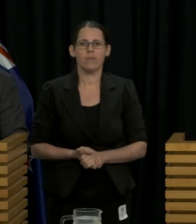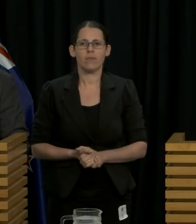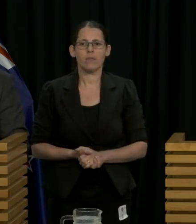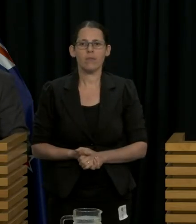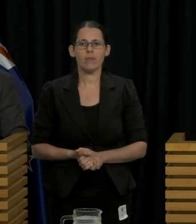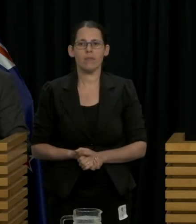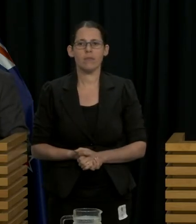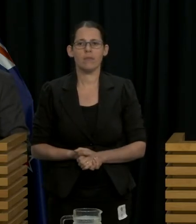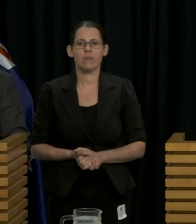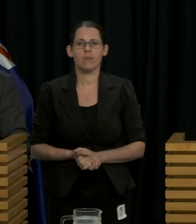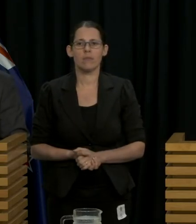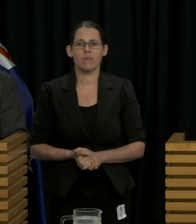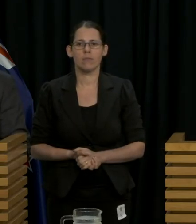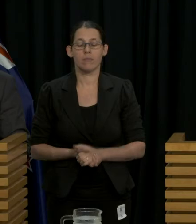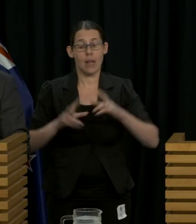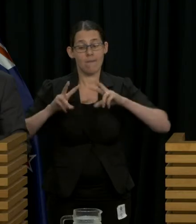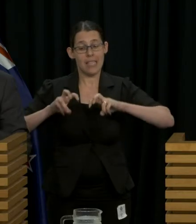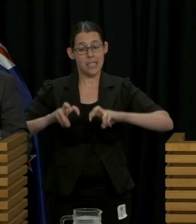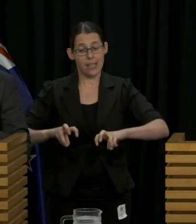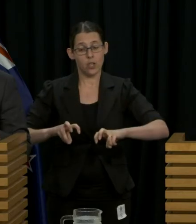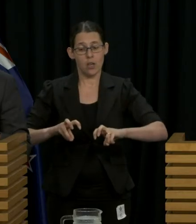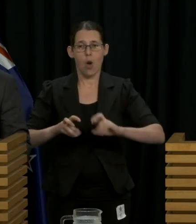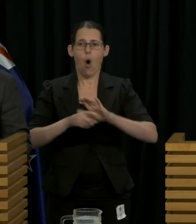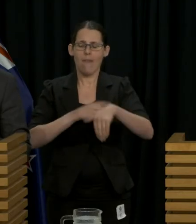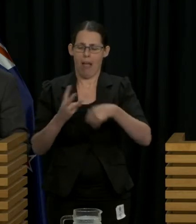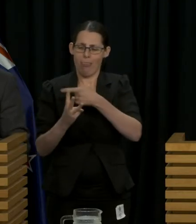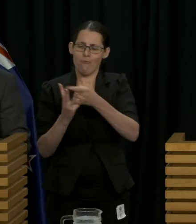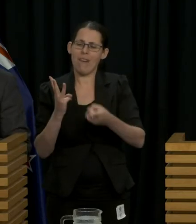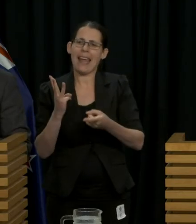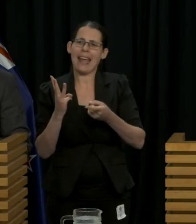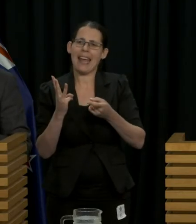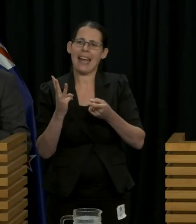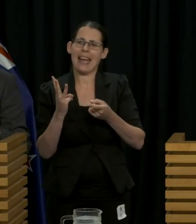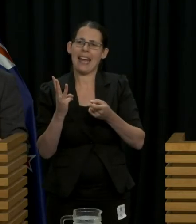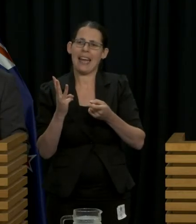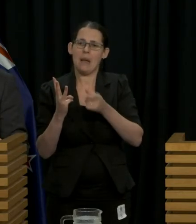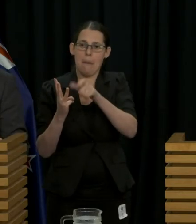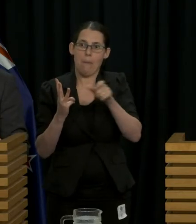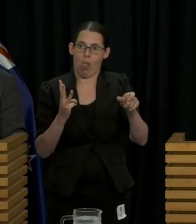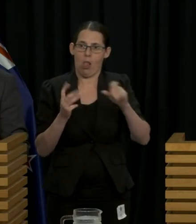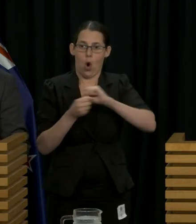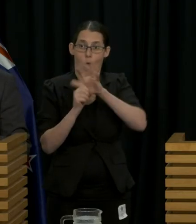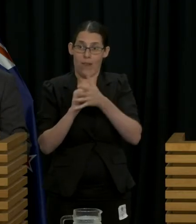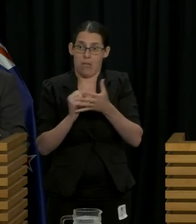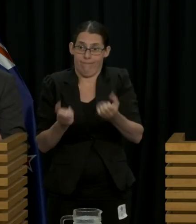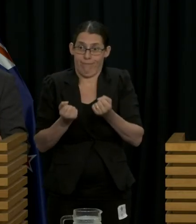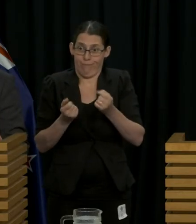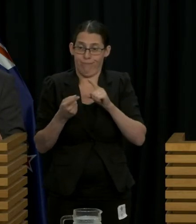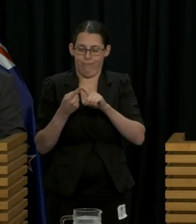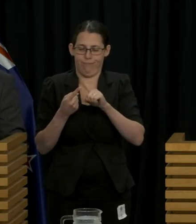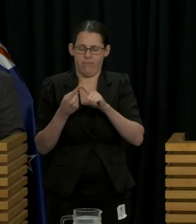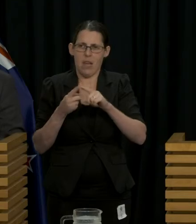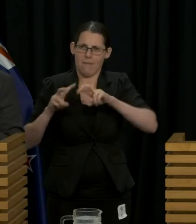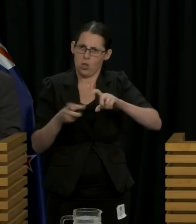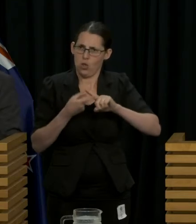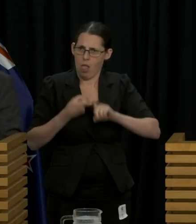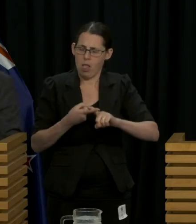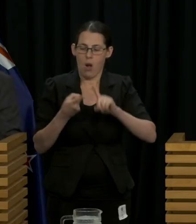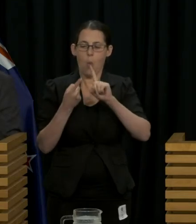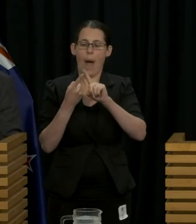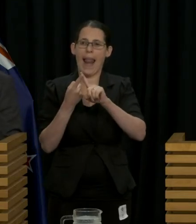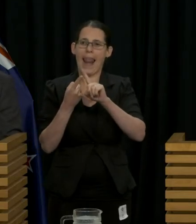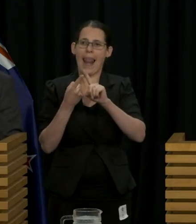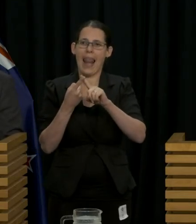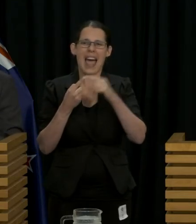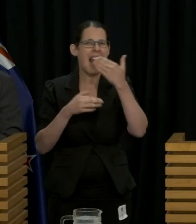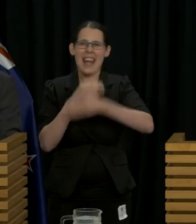been continuing the investigation into these 3 cases. So we've got one case who never made it out into the community. They ended up going